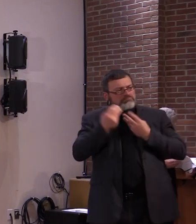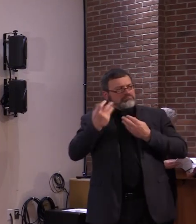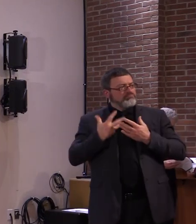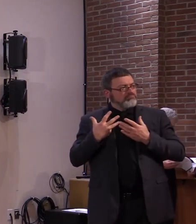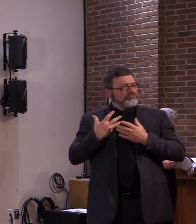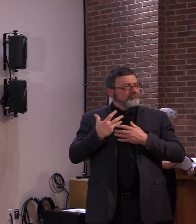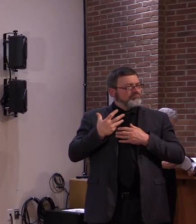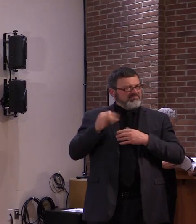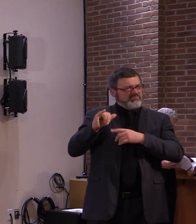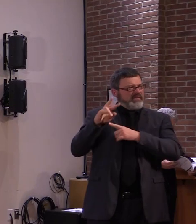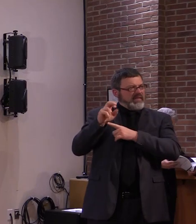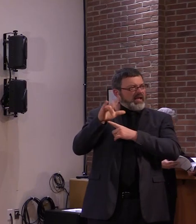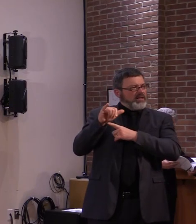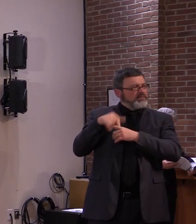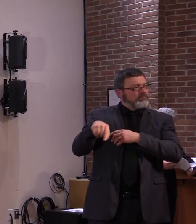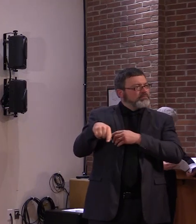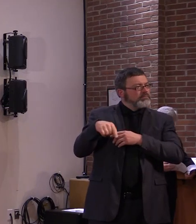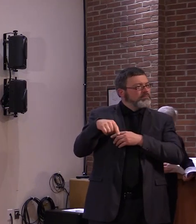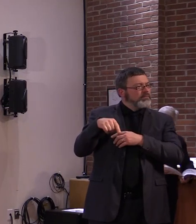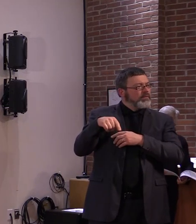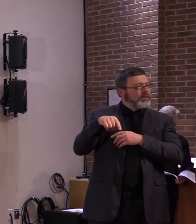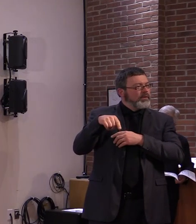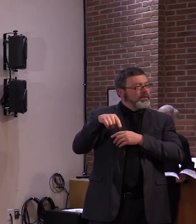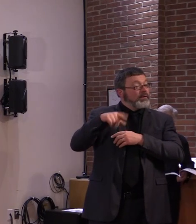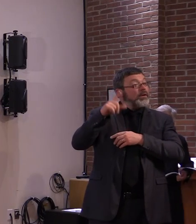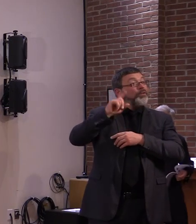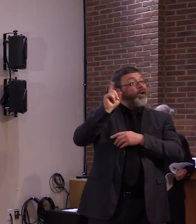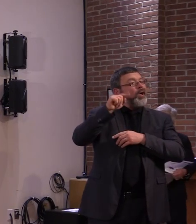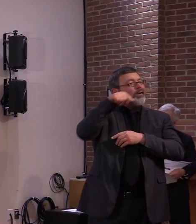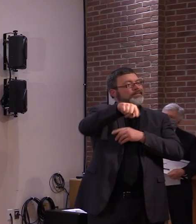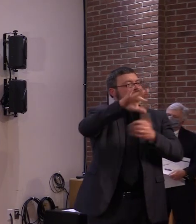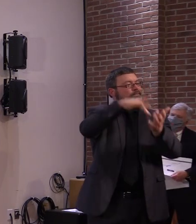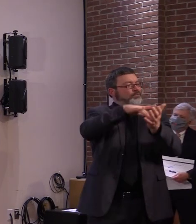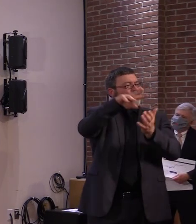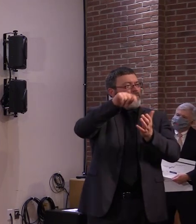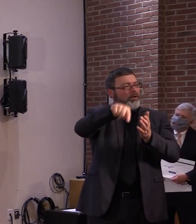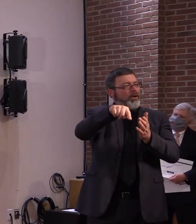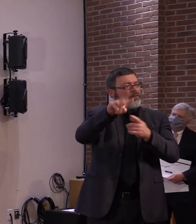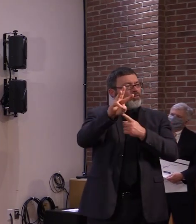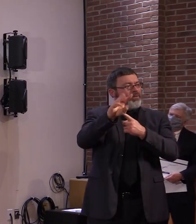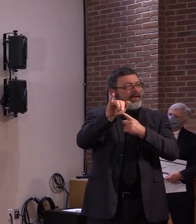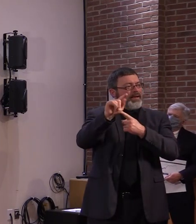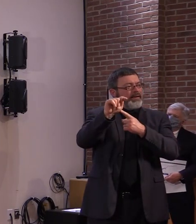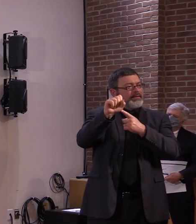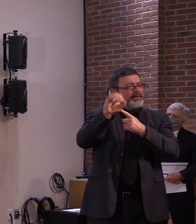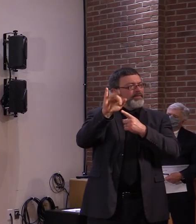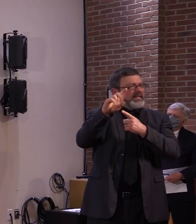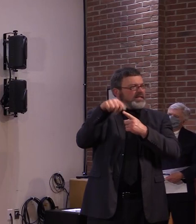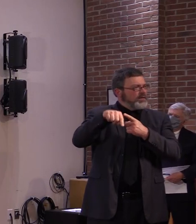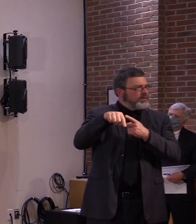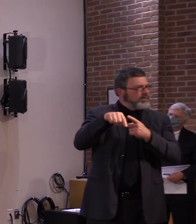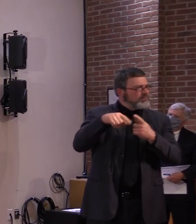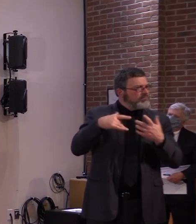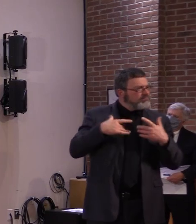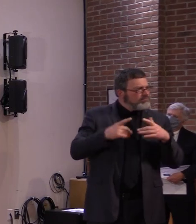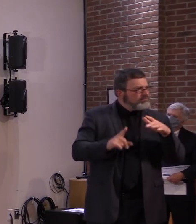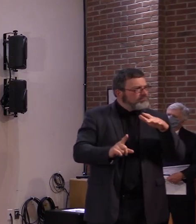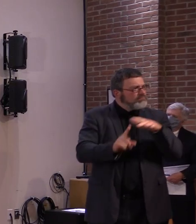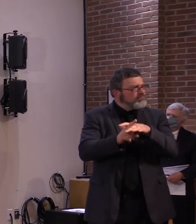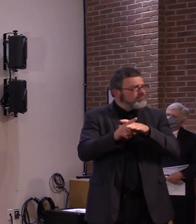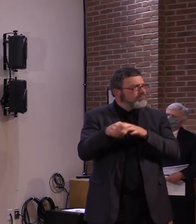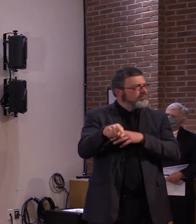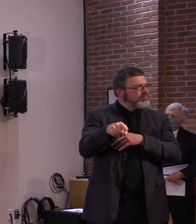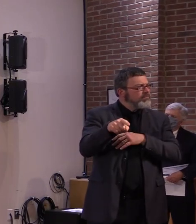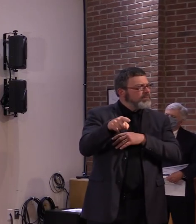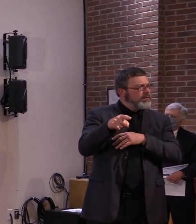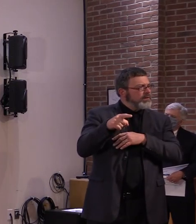the town-by-town map doesn't reflect any change. I'm wondering what time of the day, on Friday, is that